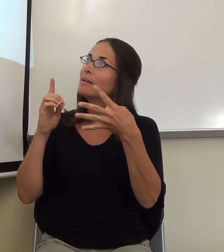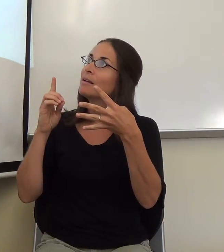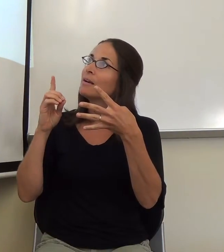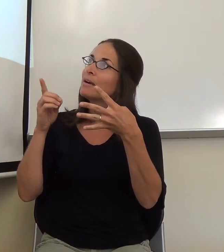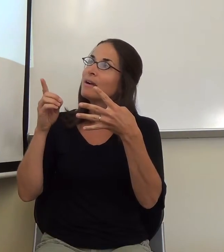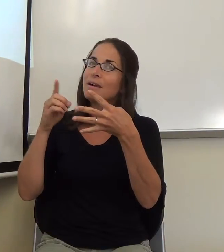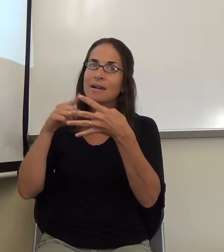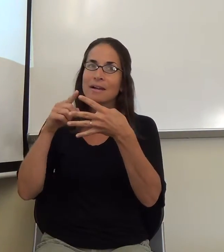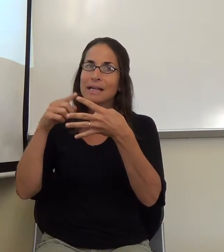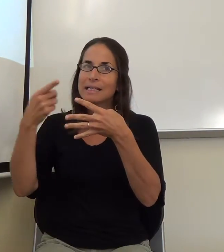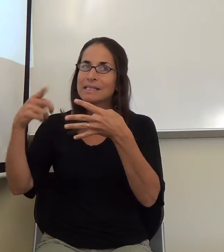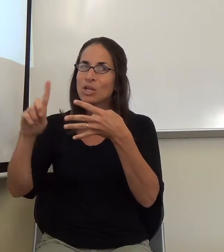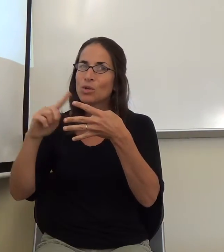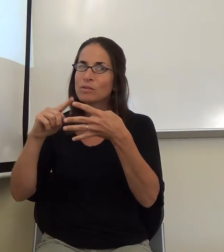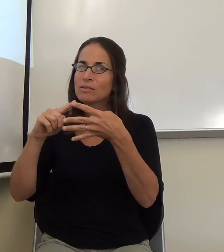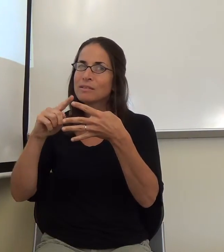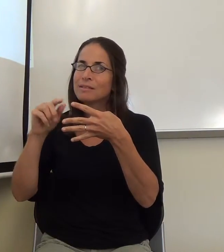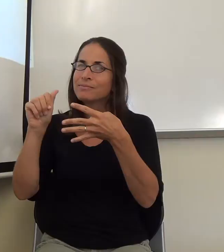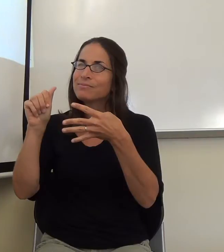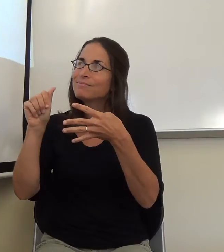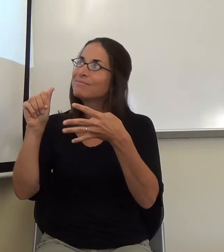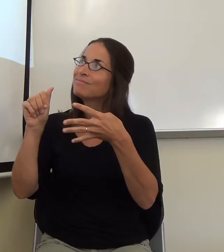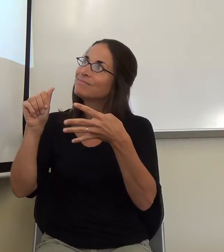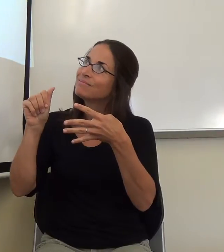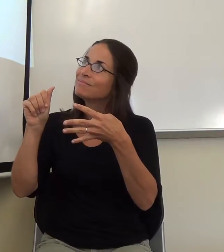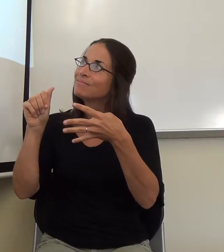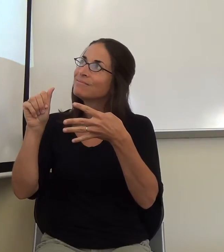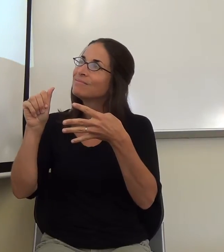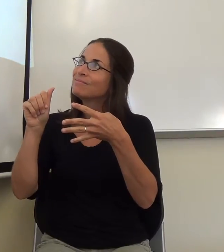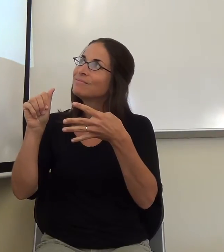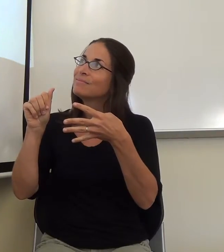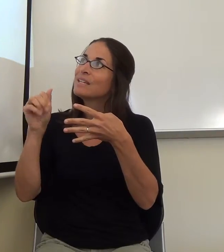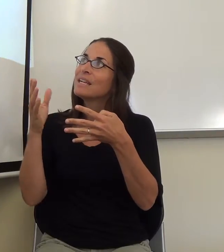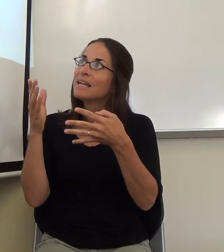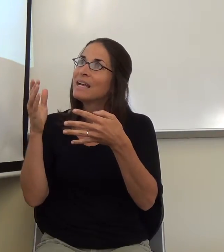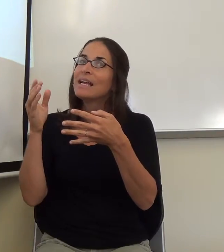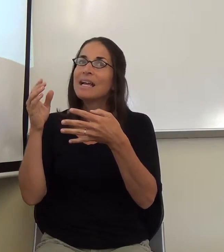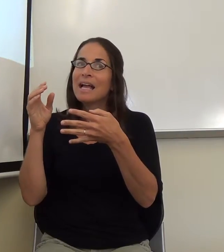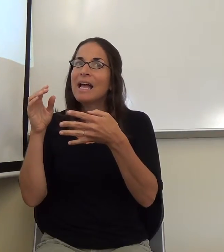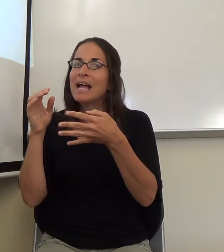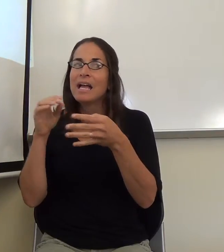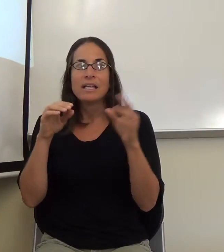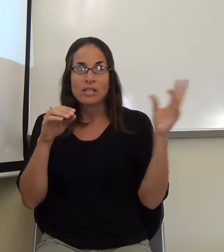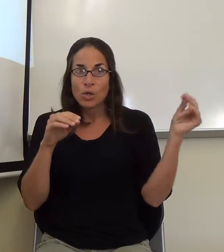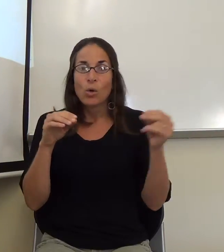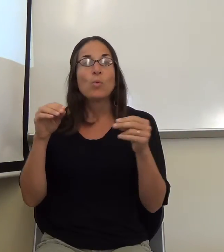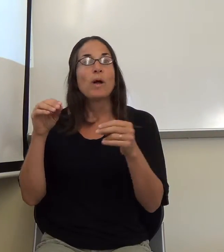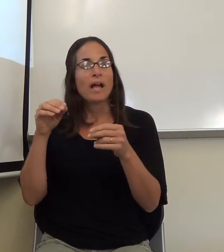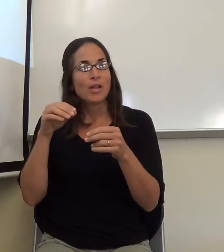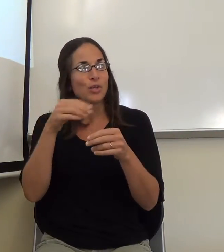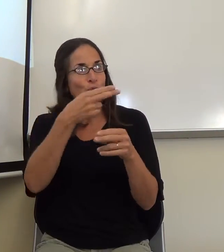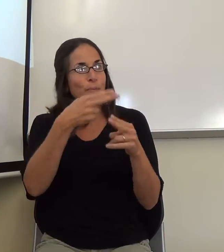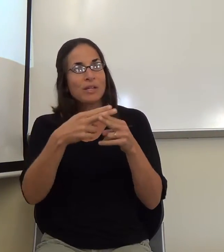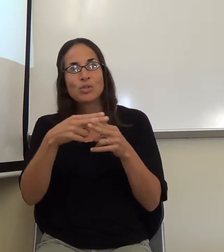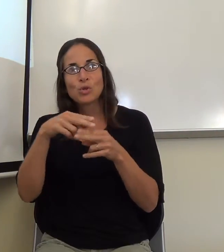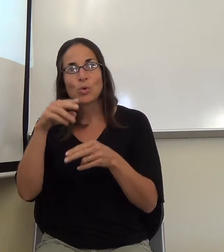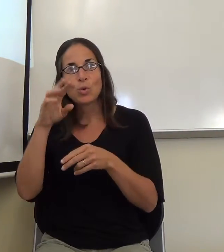work? No. Okay. Now again, if you go back, it's interesting you mentioned World War II. You go back as far as World War